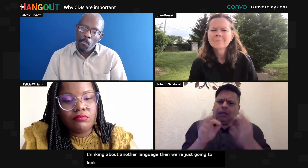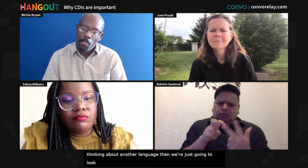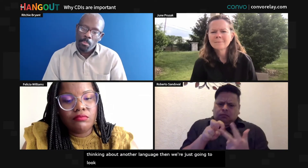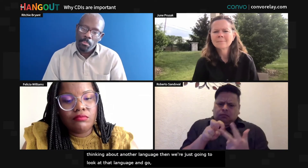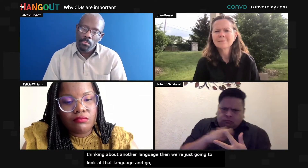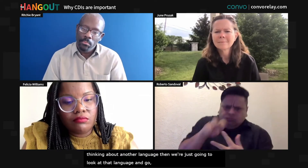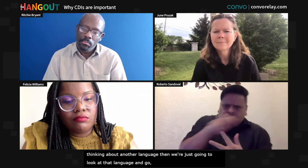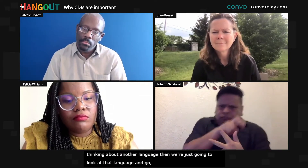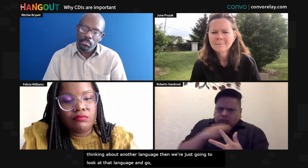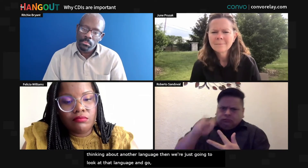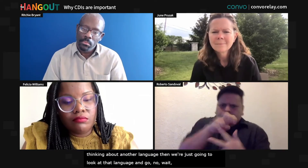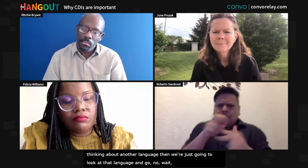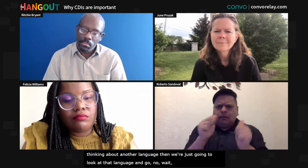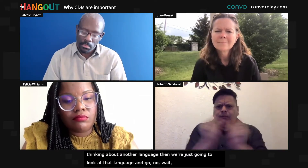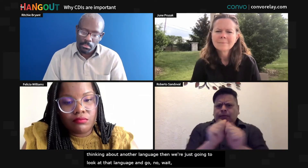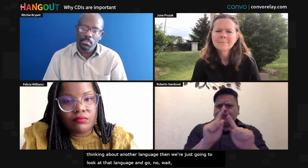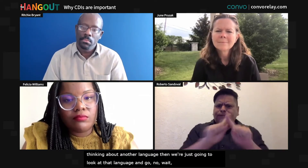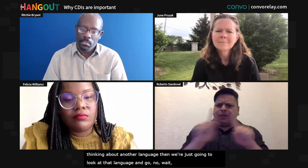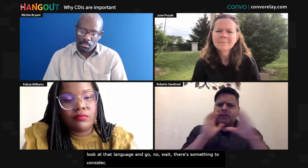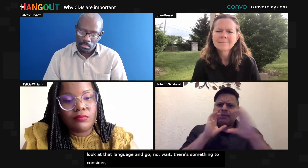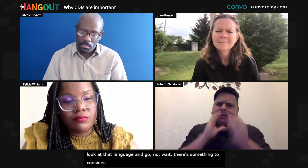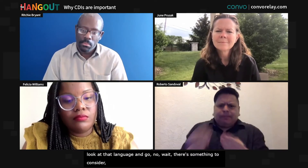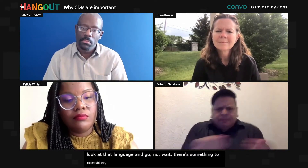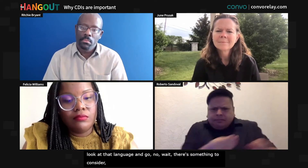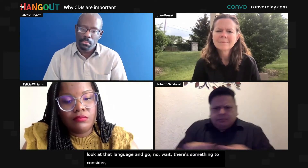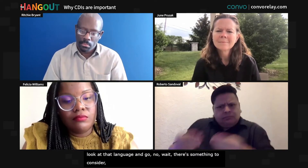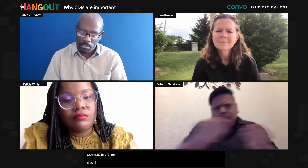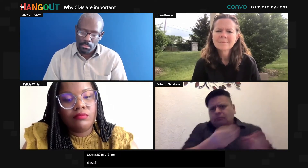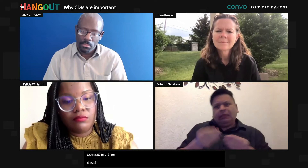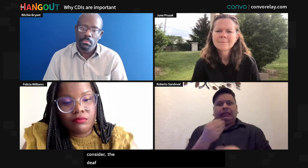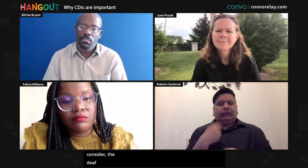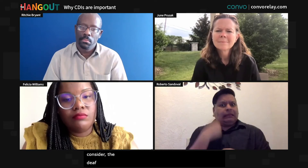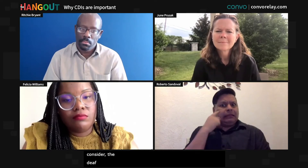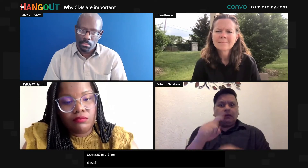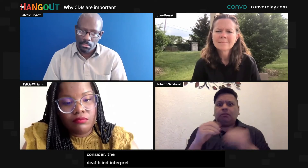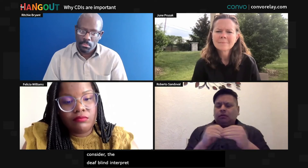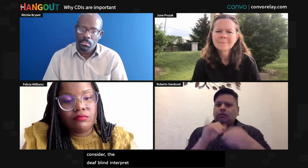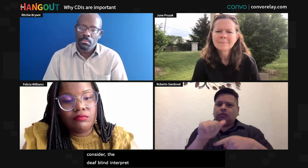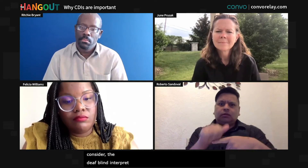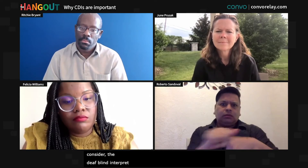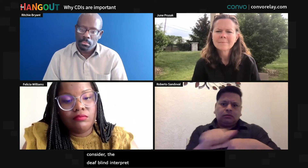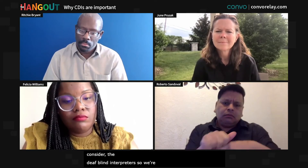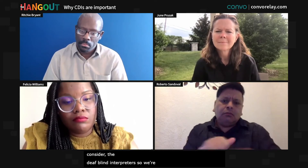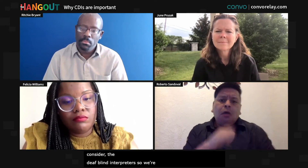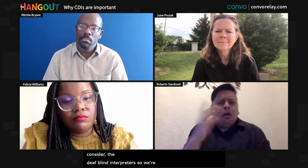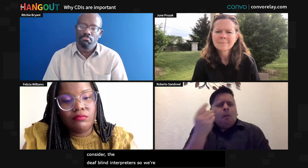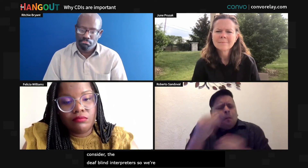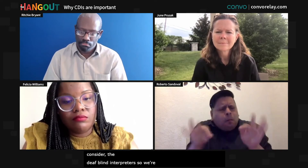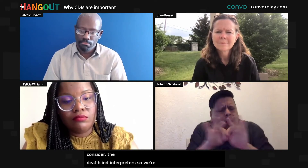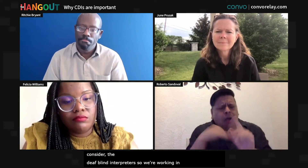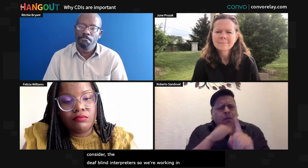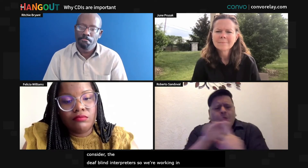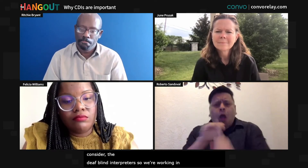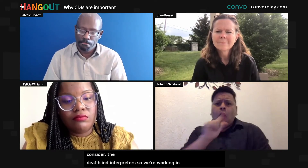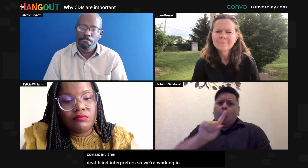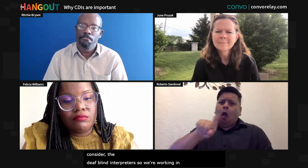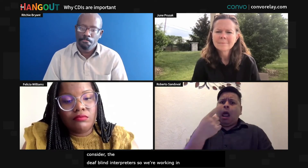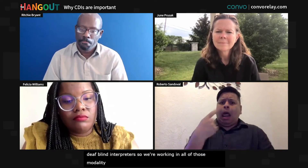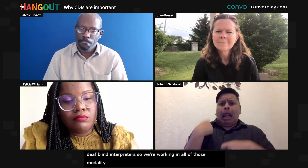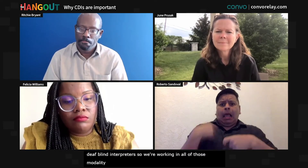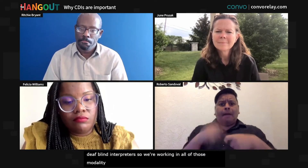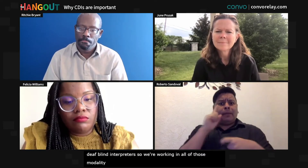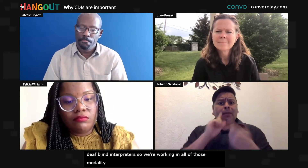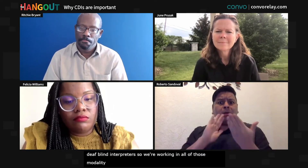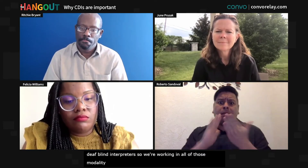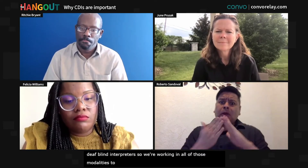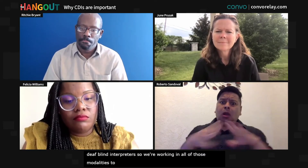consider, is we have to think about the deafblind interpreters. And so we're working within all of those modalities to make sure that communication is being facilitated. And I think that we really